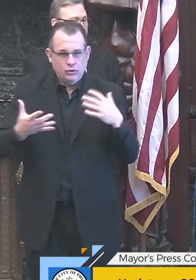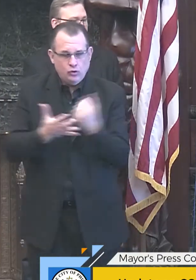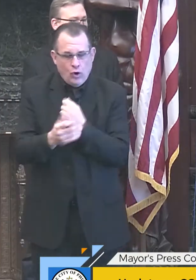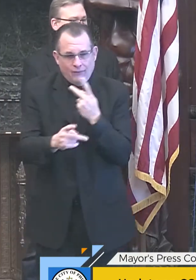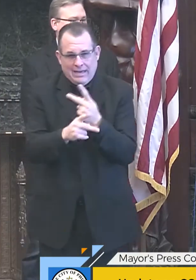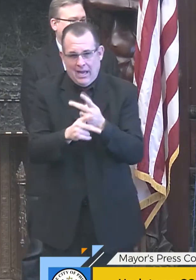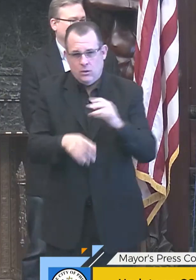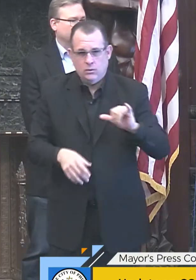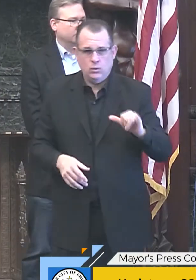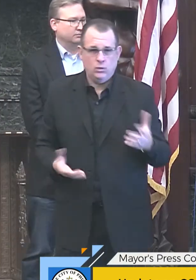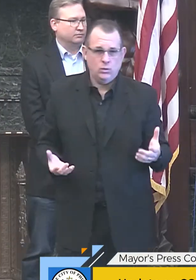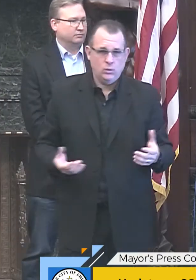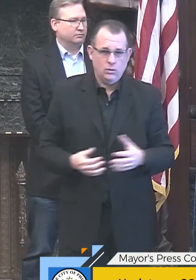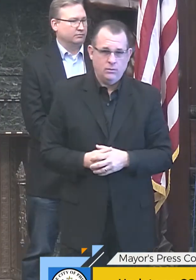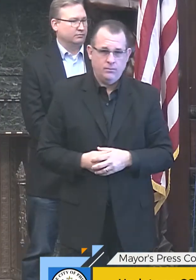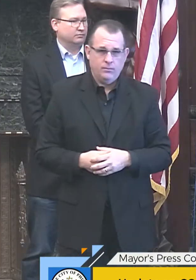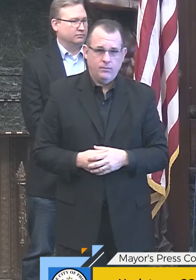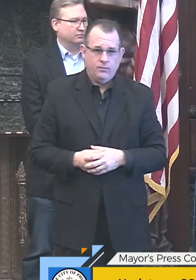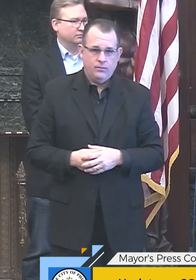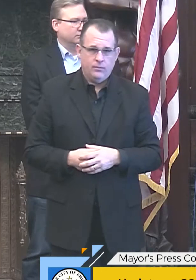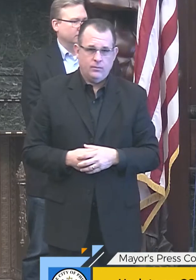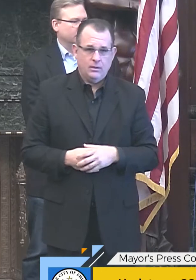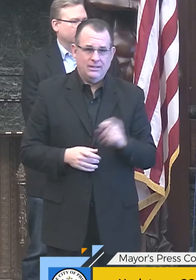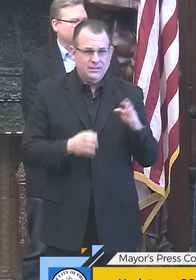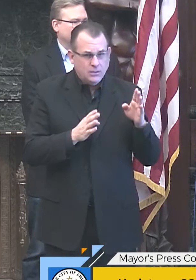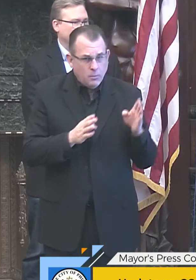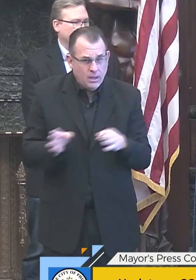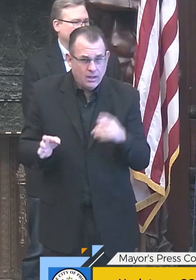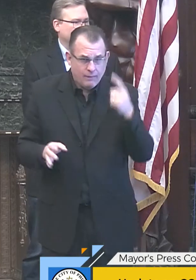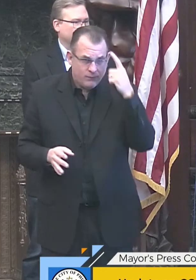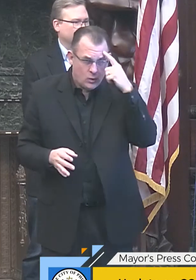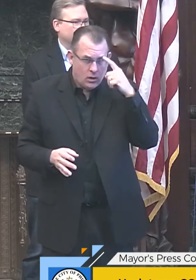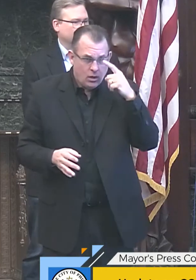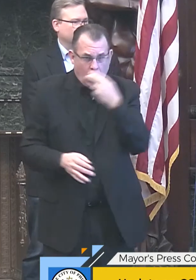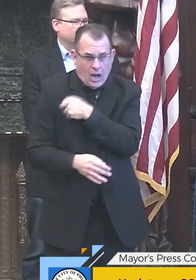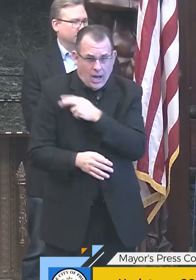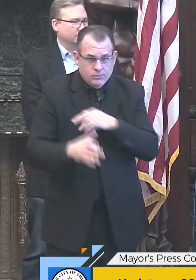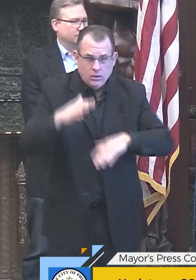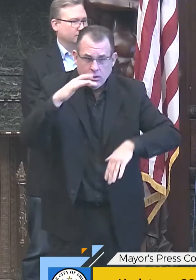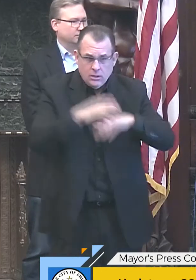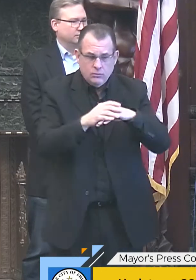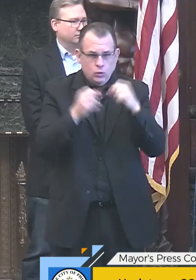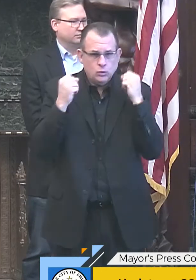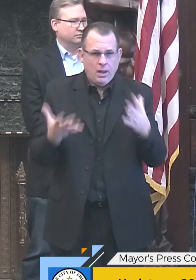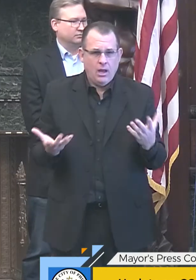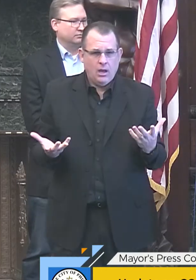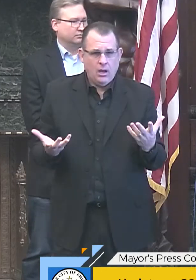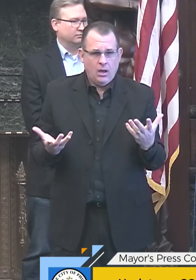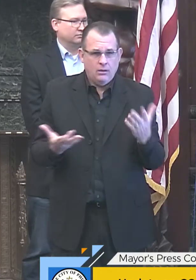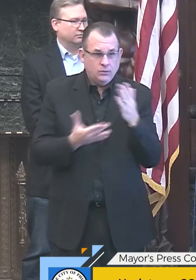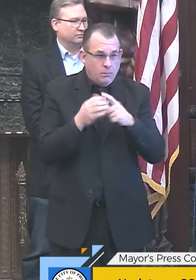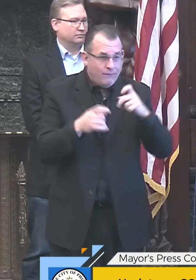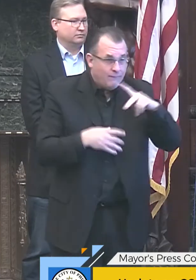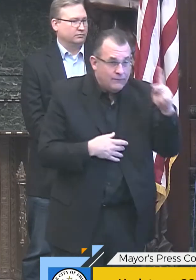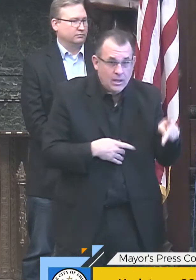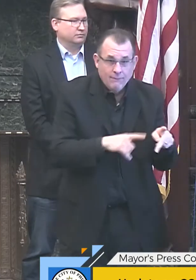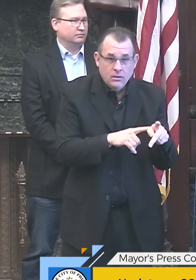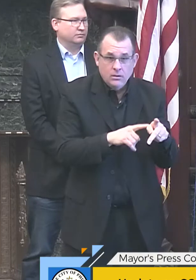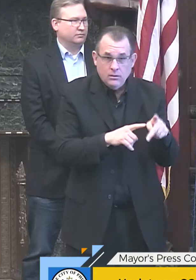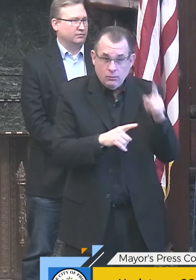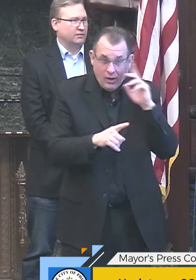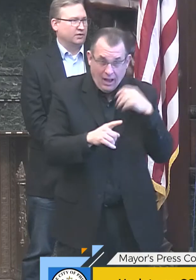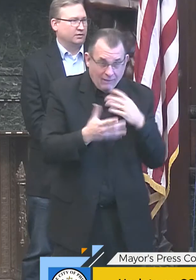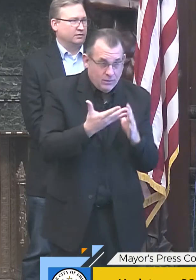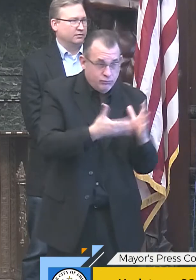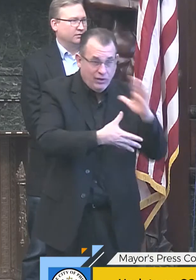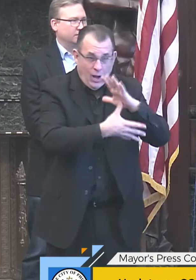Is there a plan if local hospitals reach capacity? For example, would someone from Philadelphia have any priority over someone from